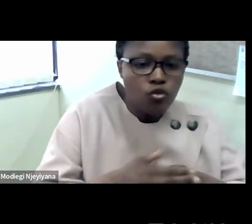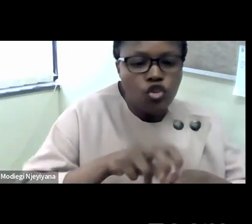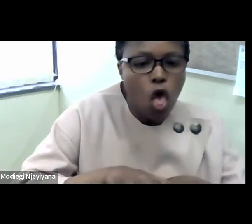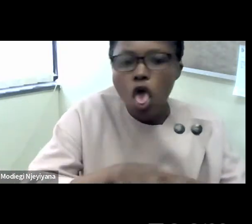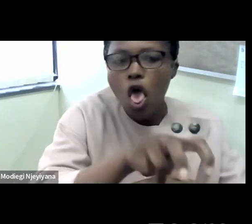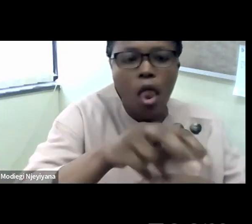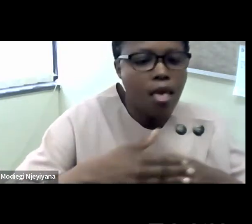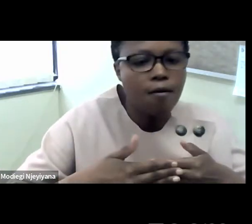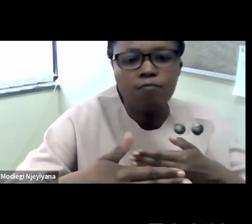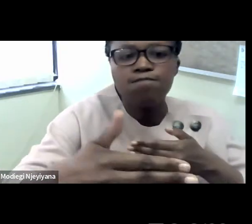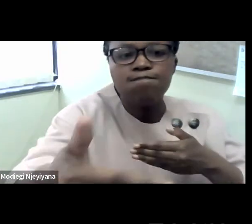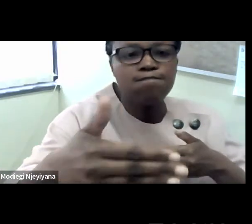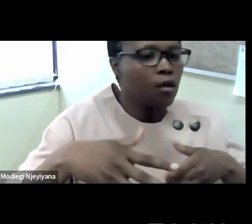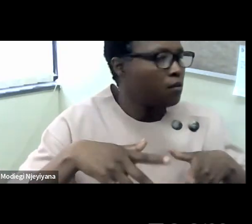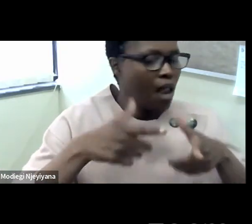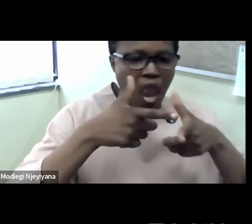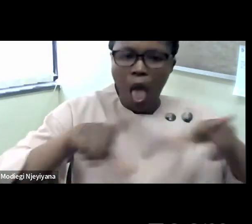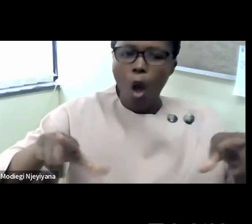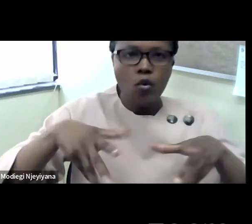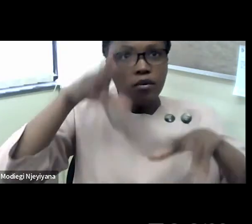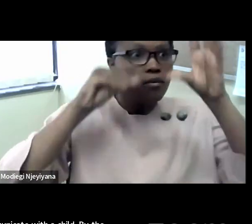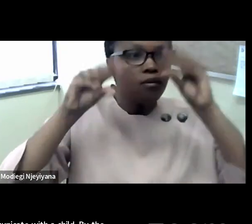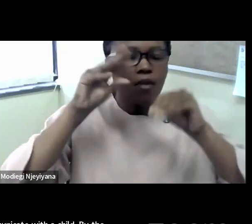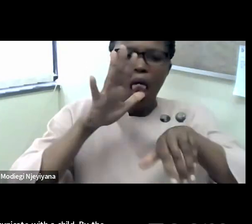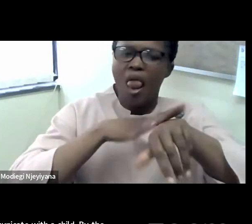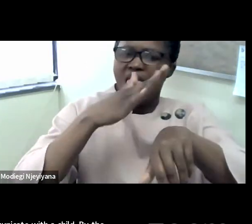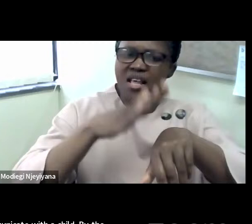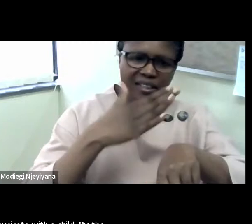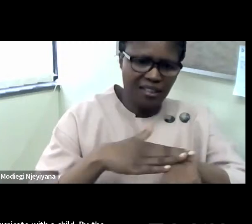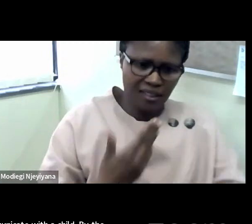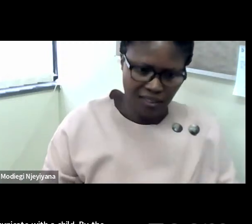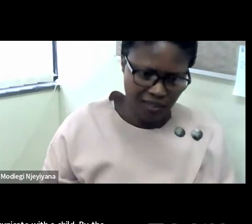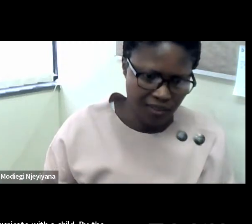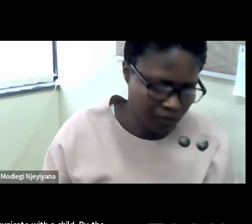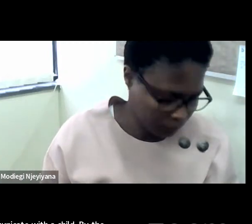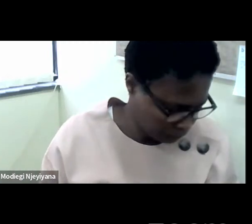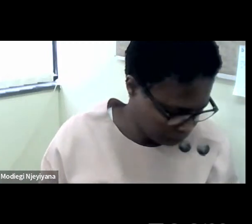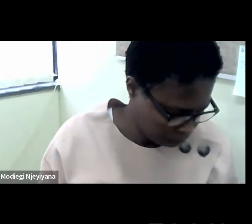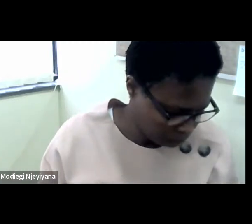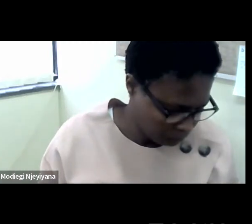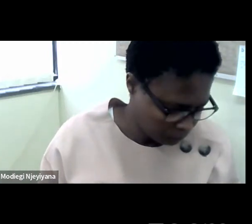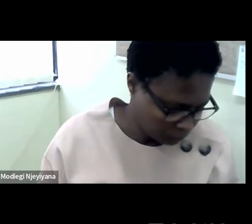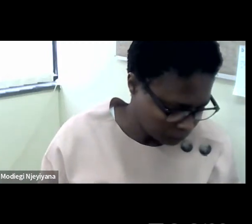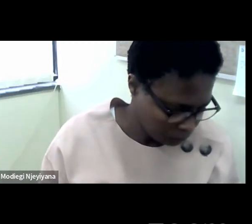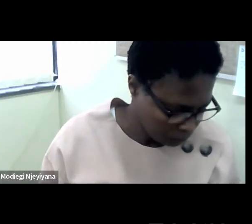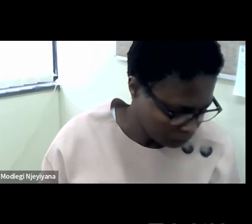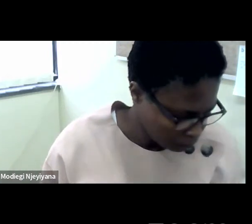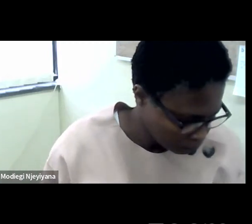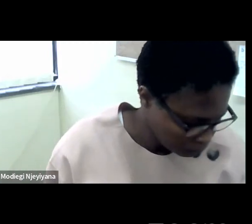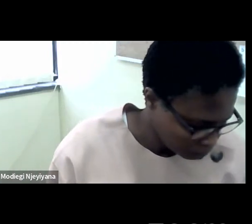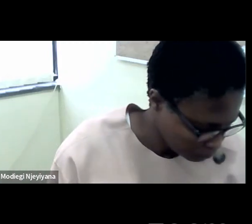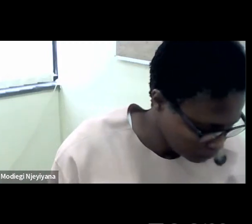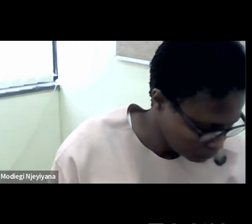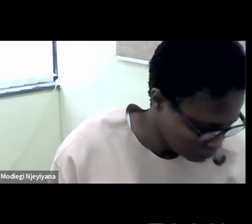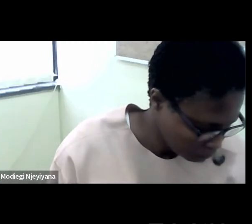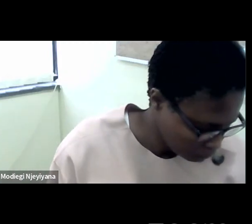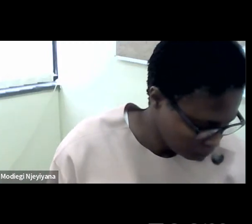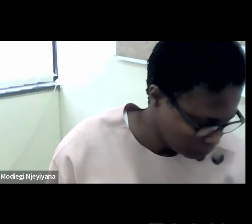the time they go to school, their school journey, their future is already affected, and they